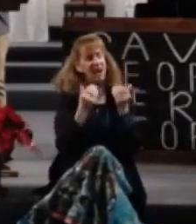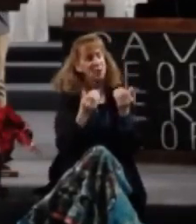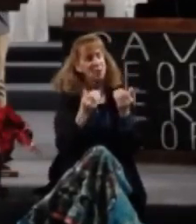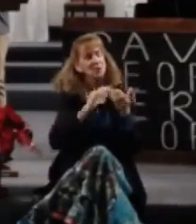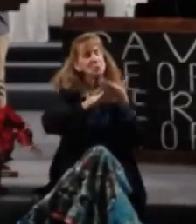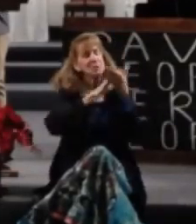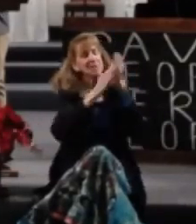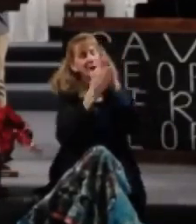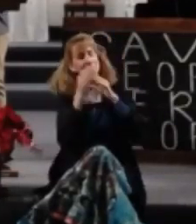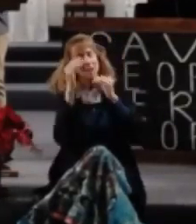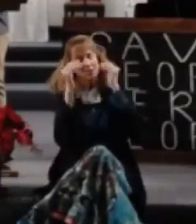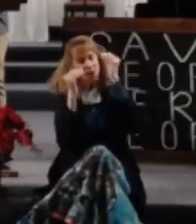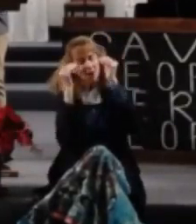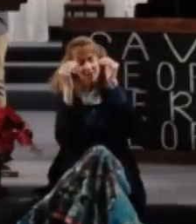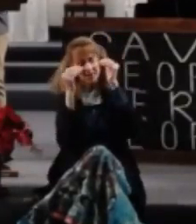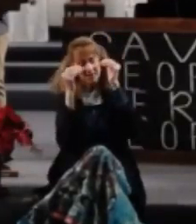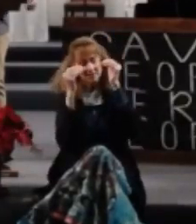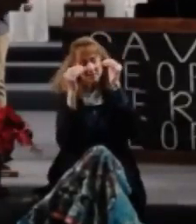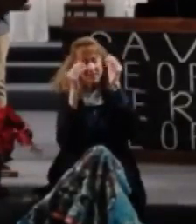Let's pray.